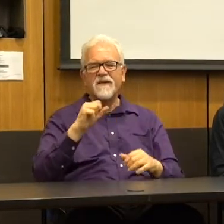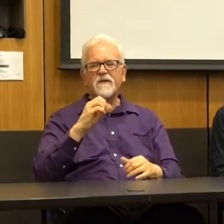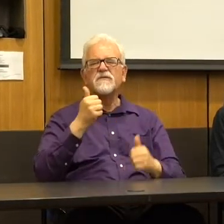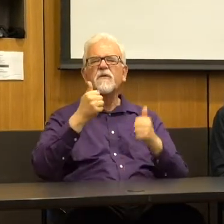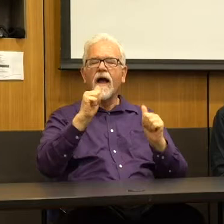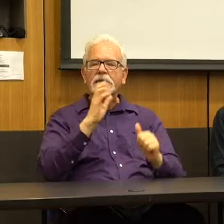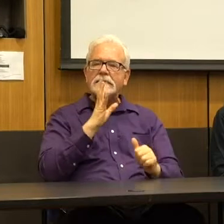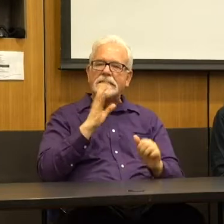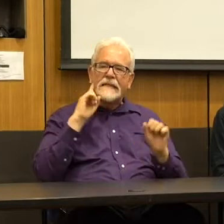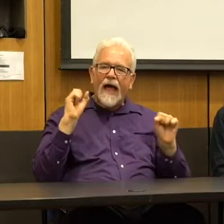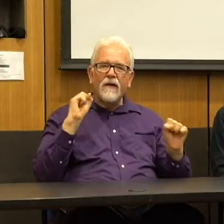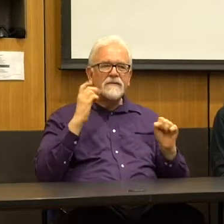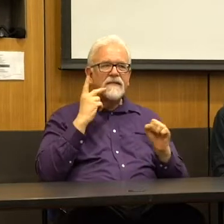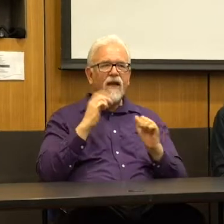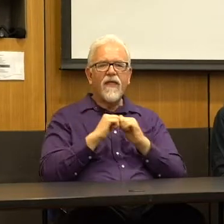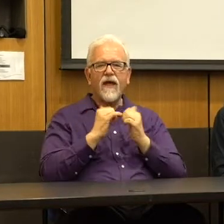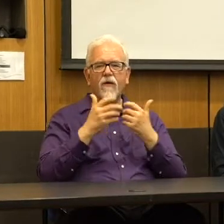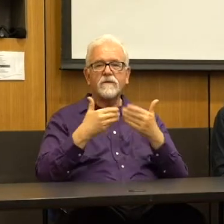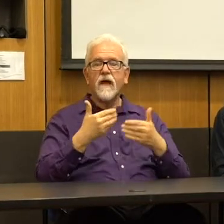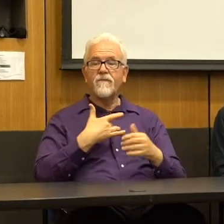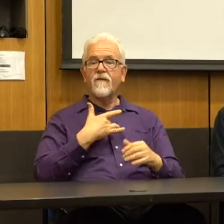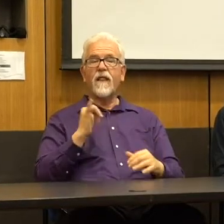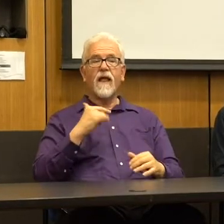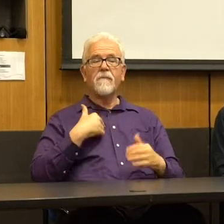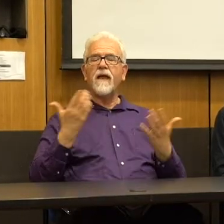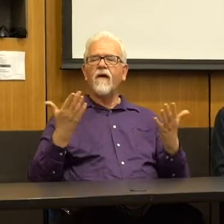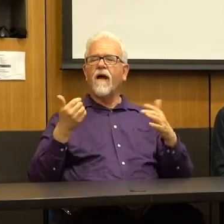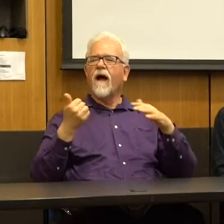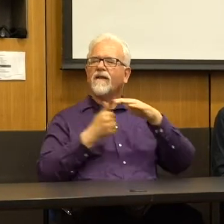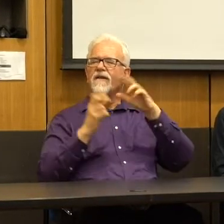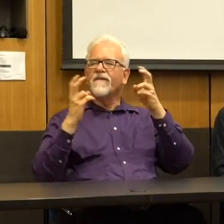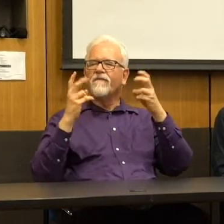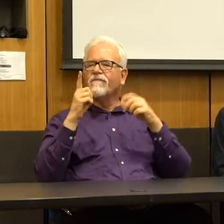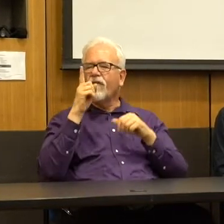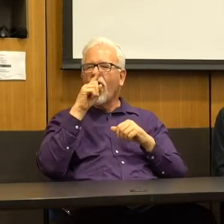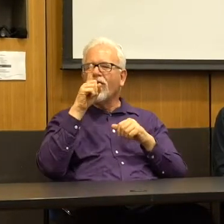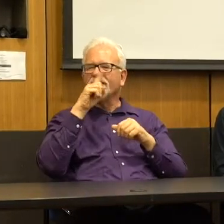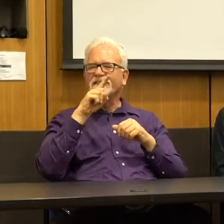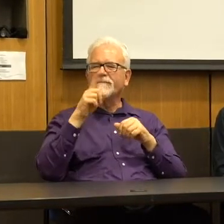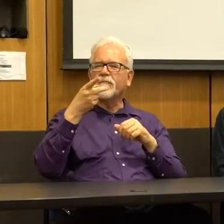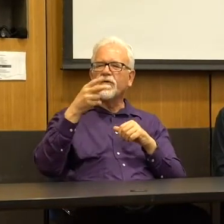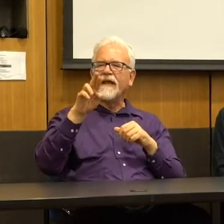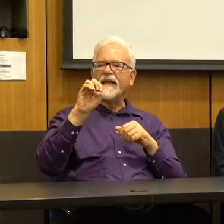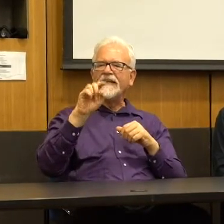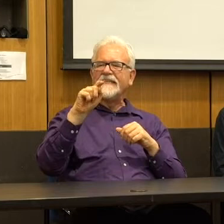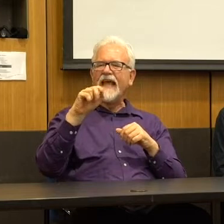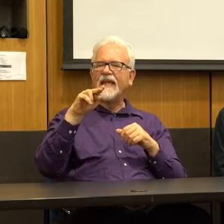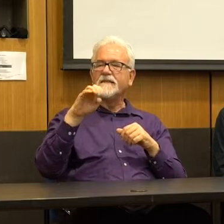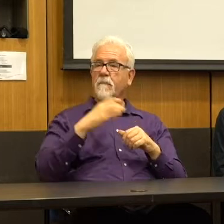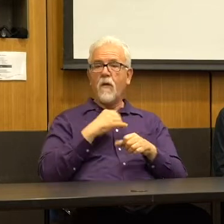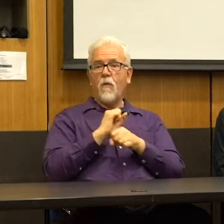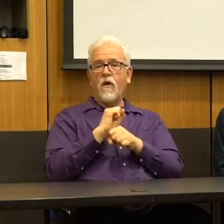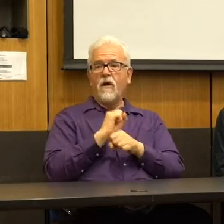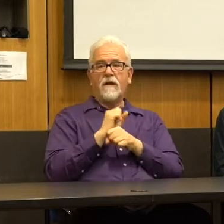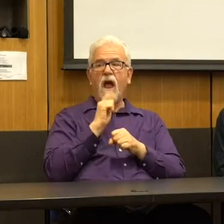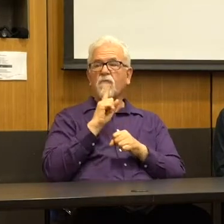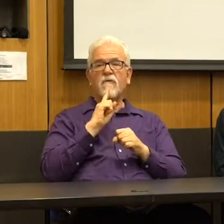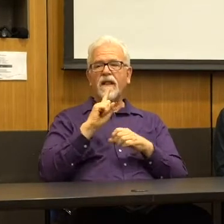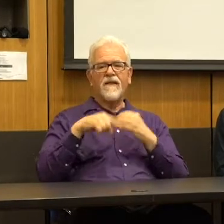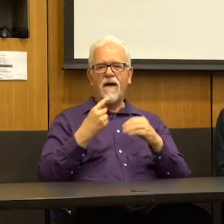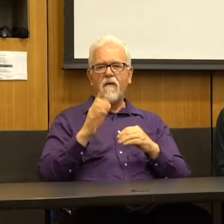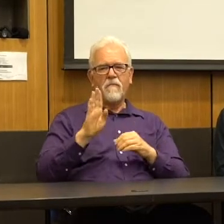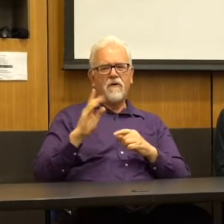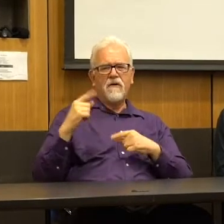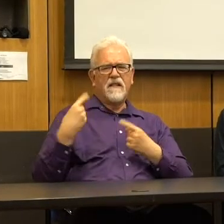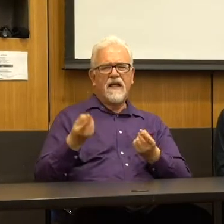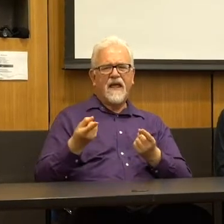see how that goes. So. I do feel like I'm here under a little bit of false pretenses because my work actually has not been about Berkeley, and in